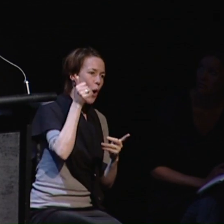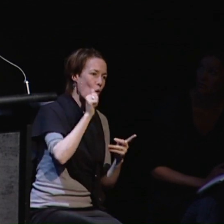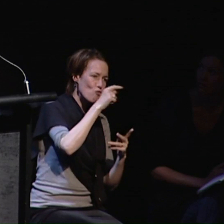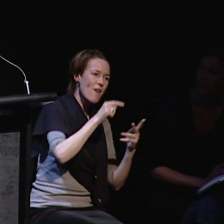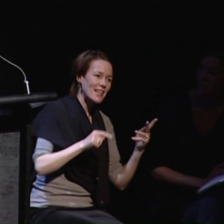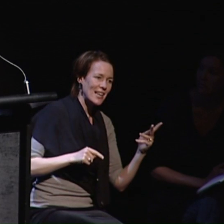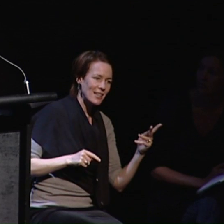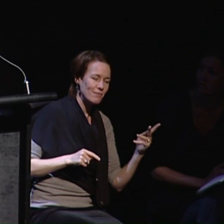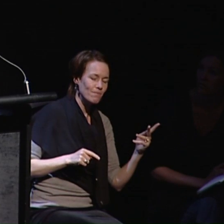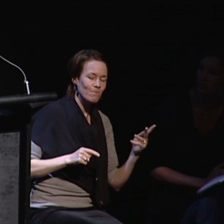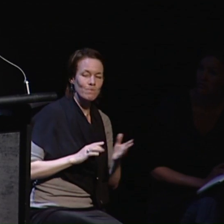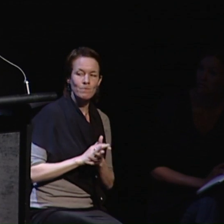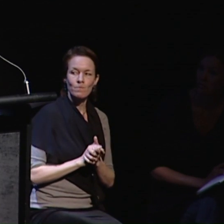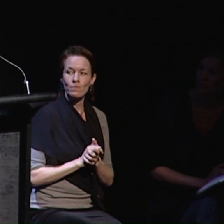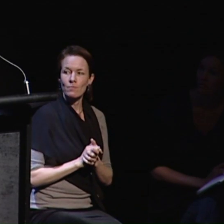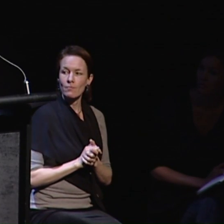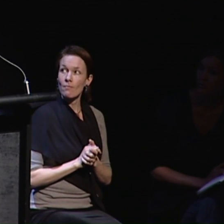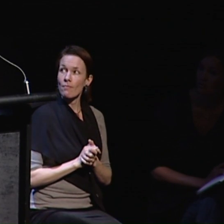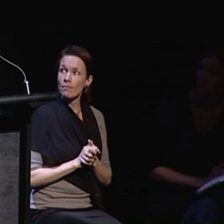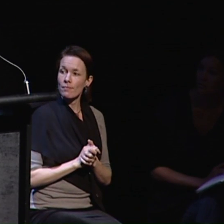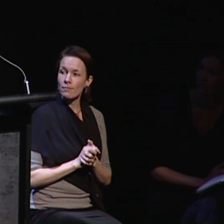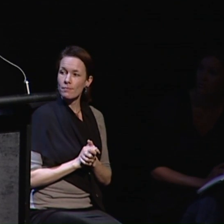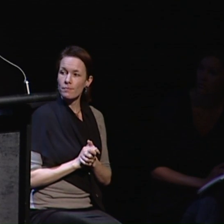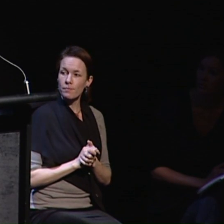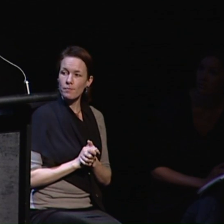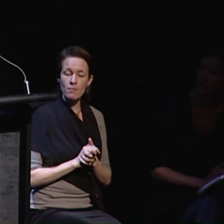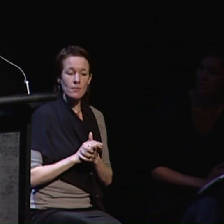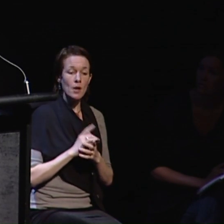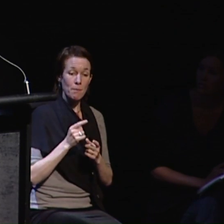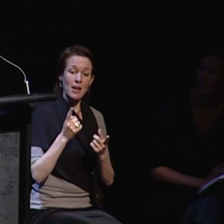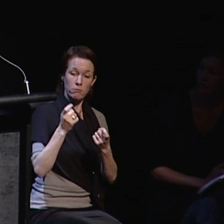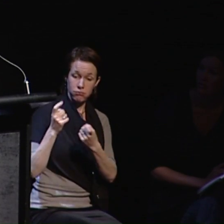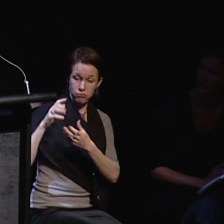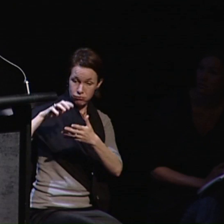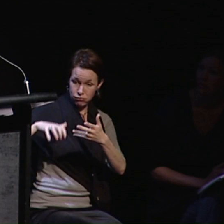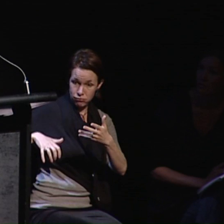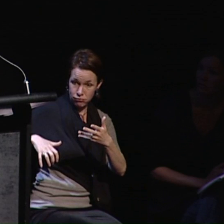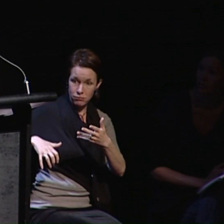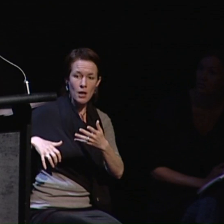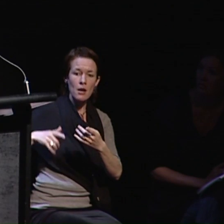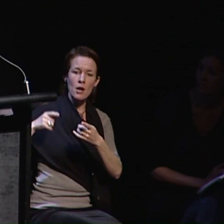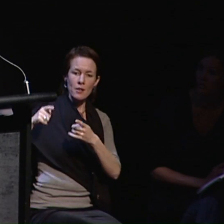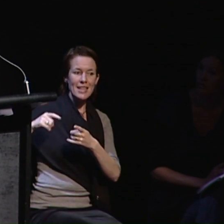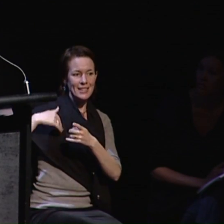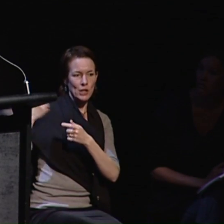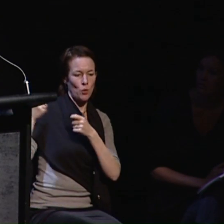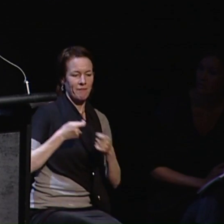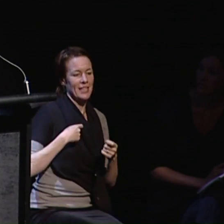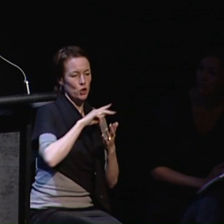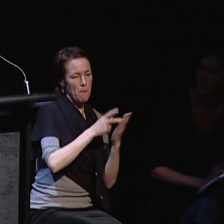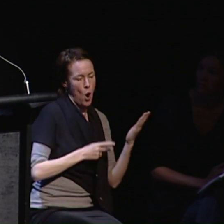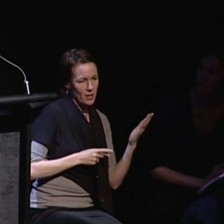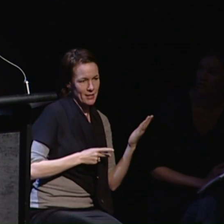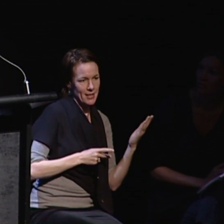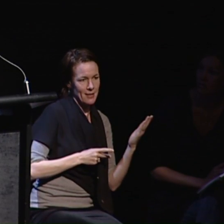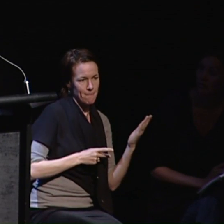are implications for our actions at a policy level and for our actions as family organizations. The first is that